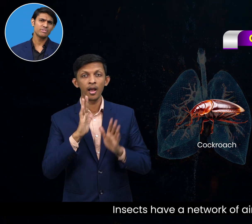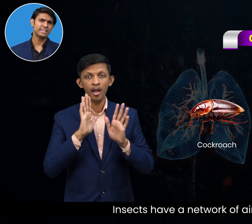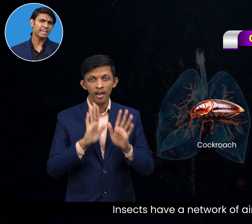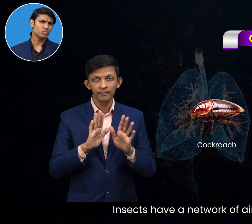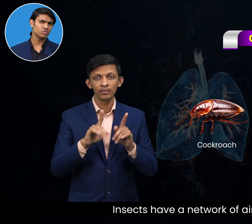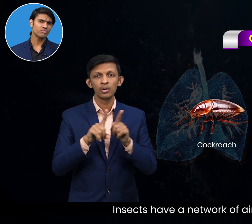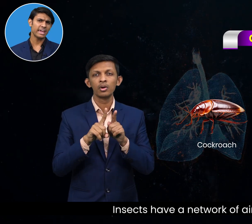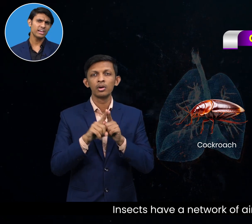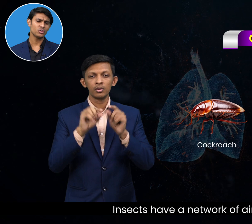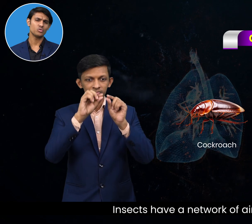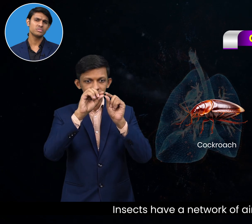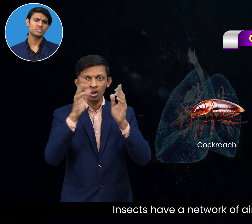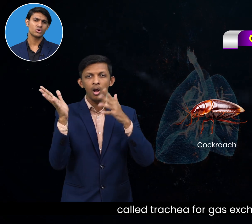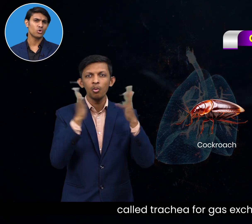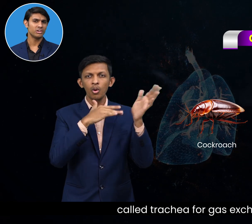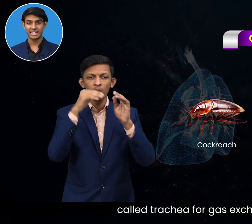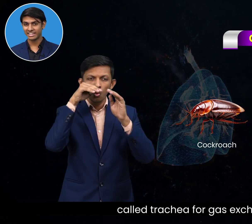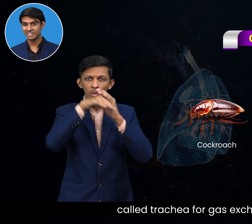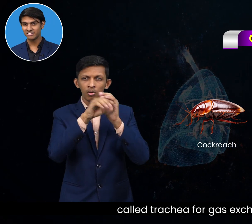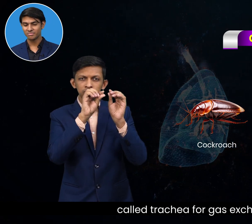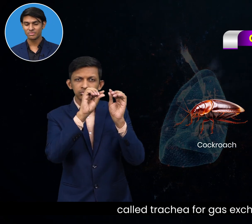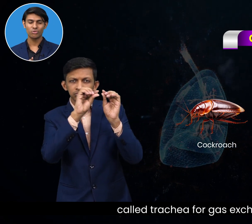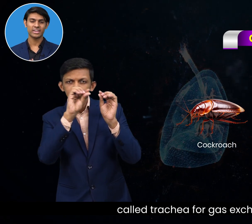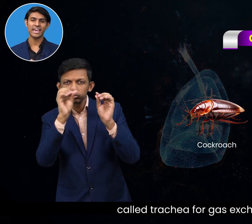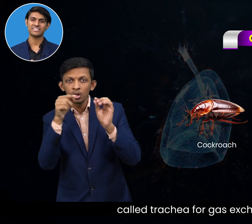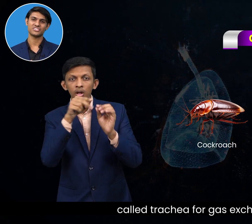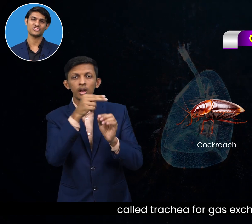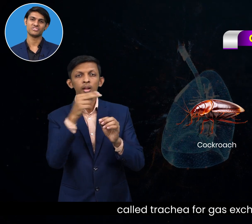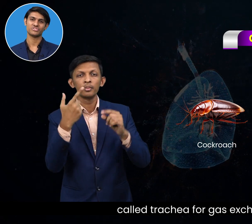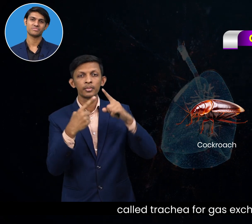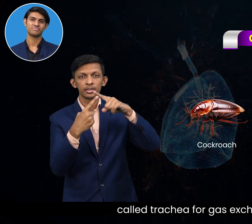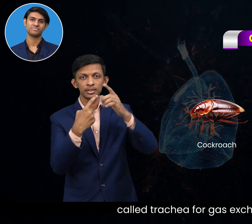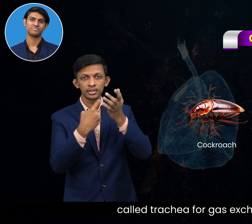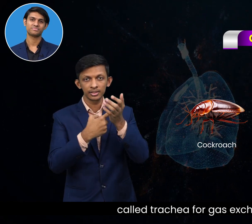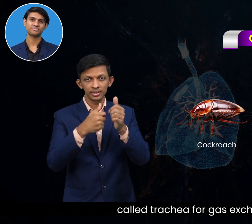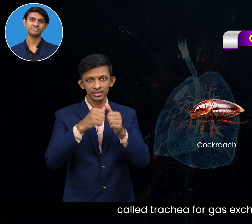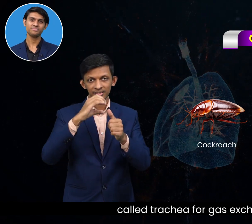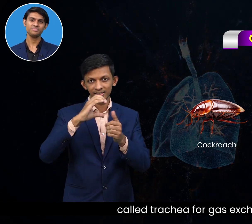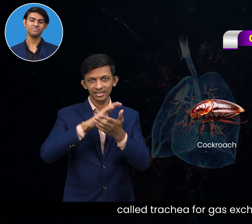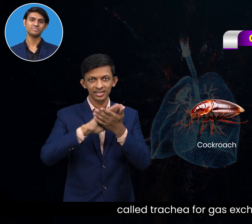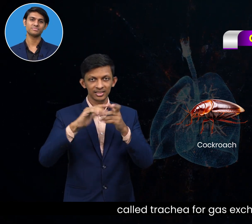Insects have a network of air tubes called trachea for gas exchange.